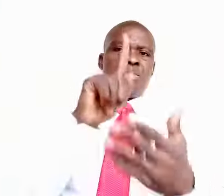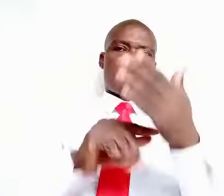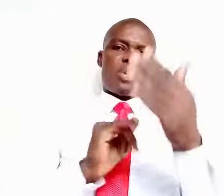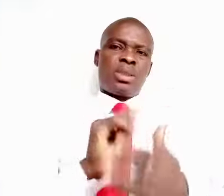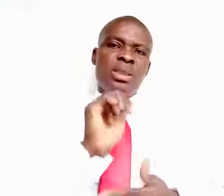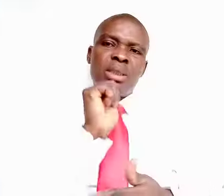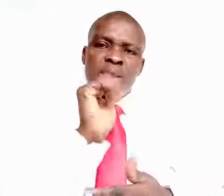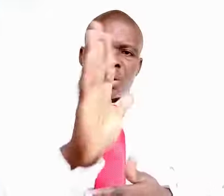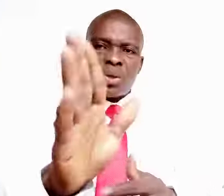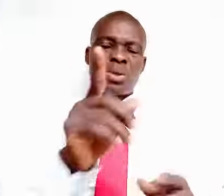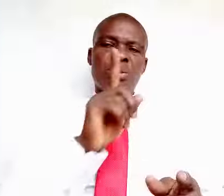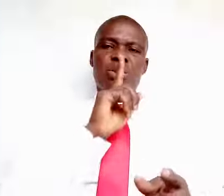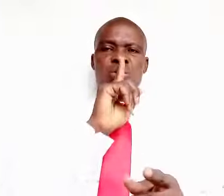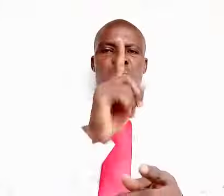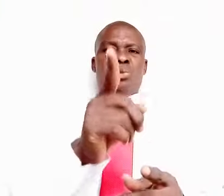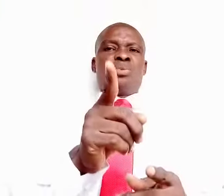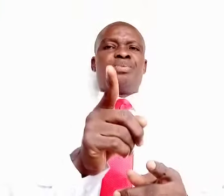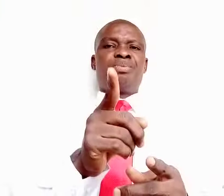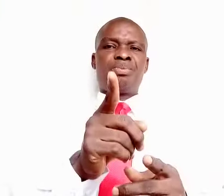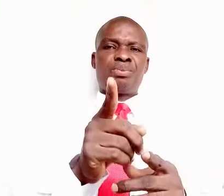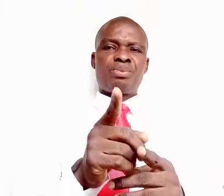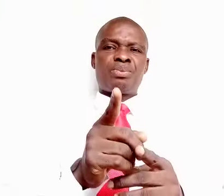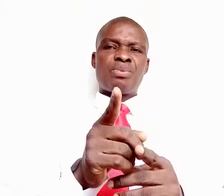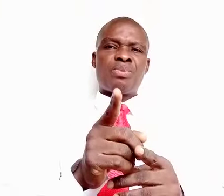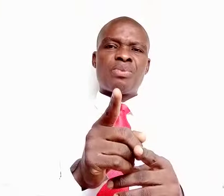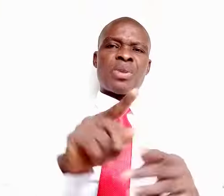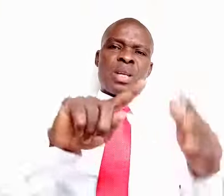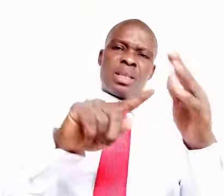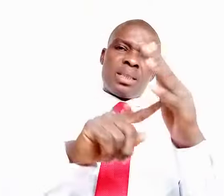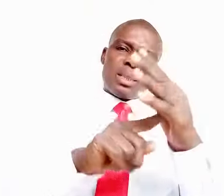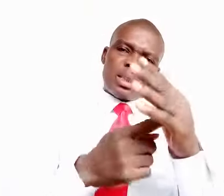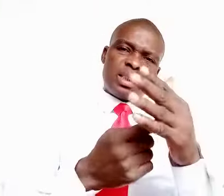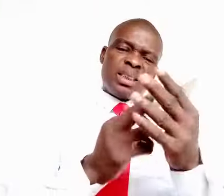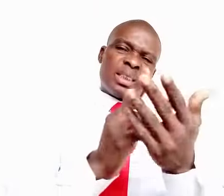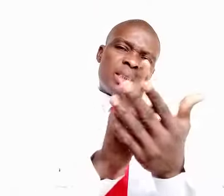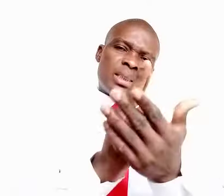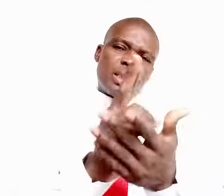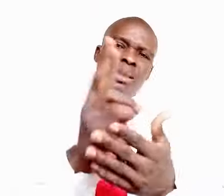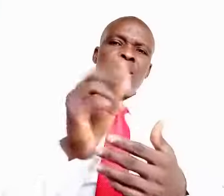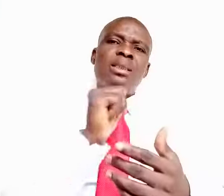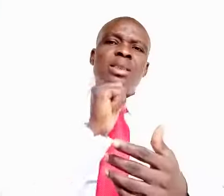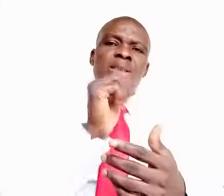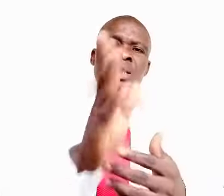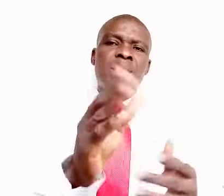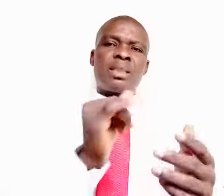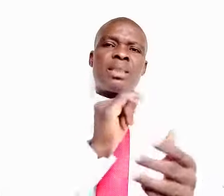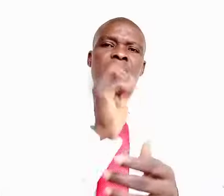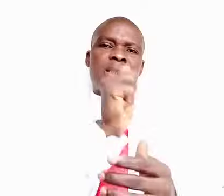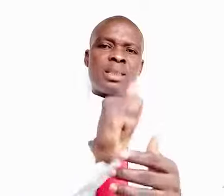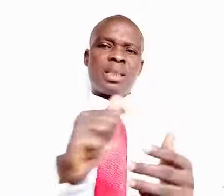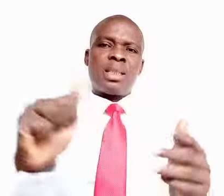appearance or information. Dishonesty is a negative value. It implies being